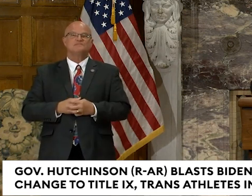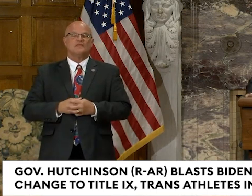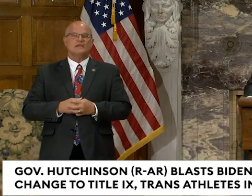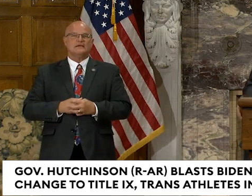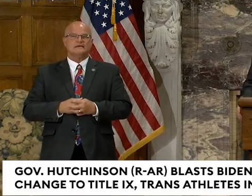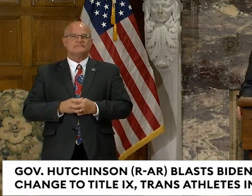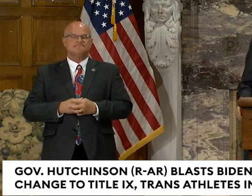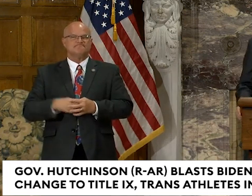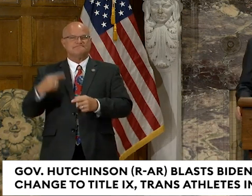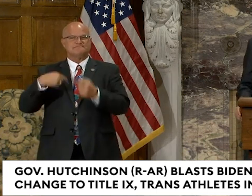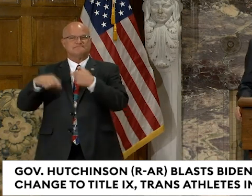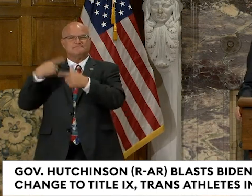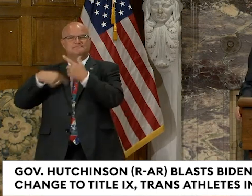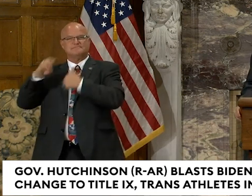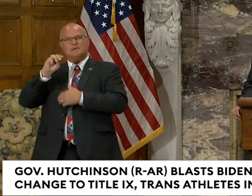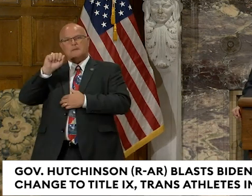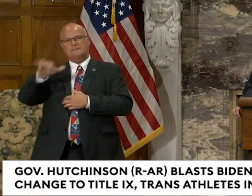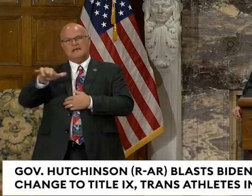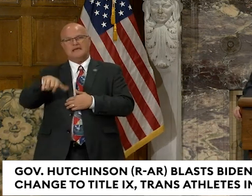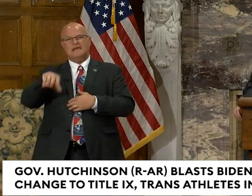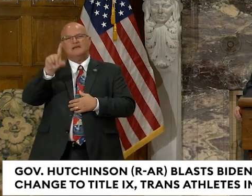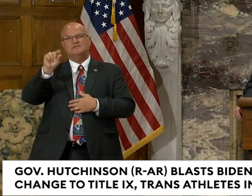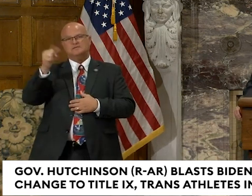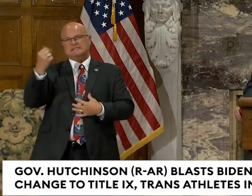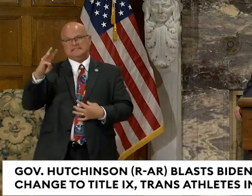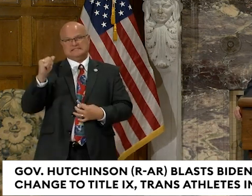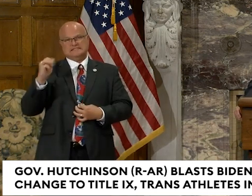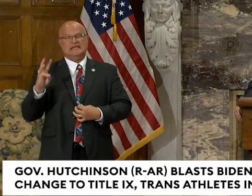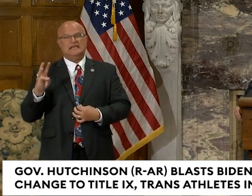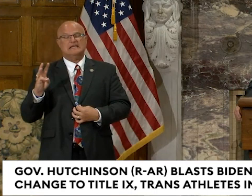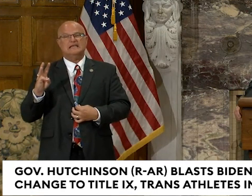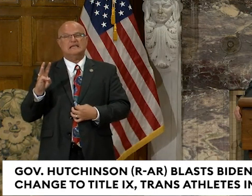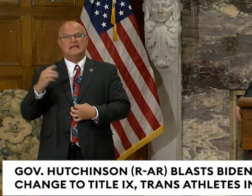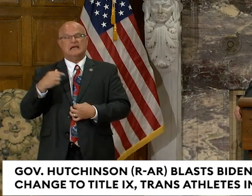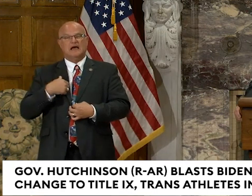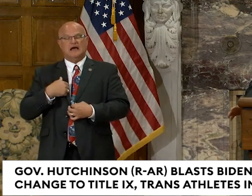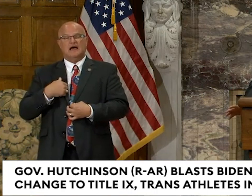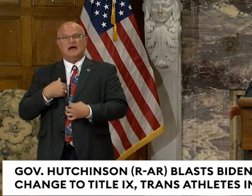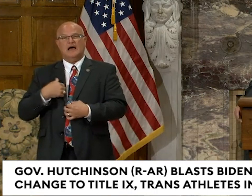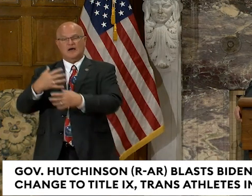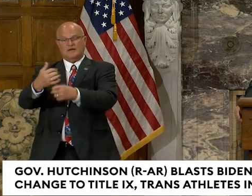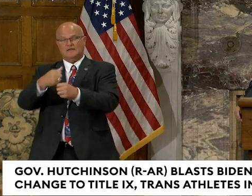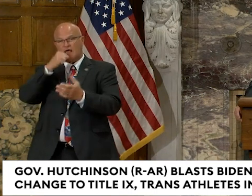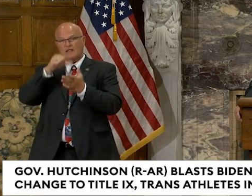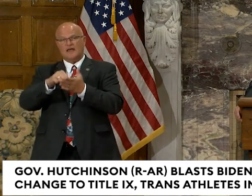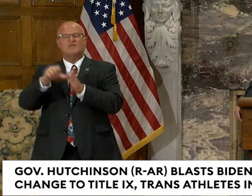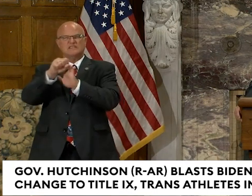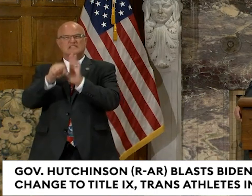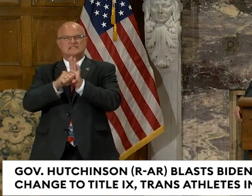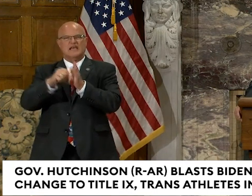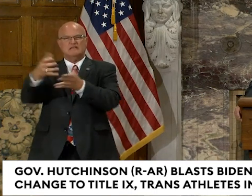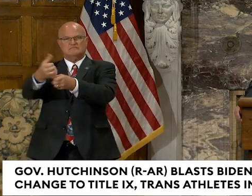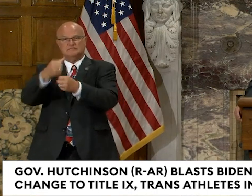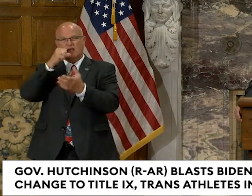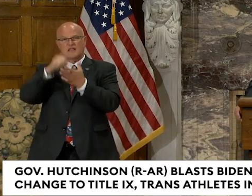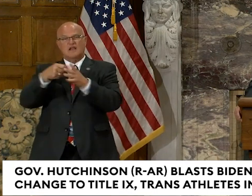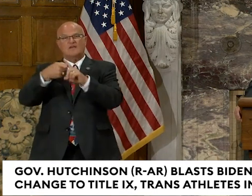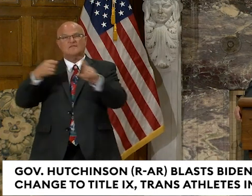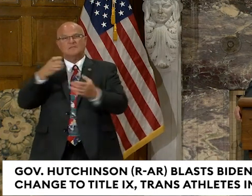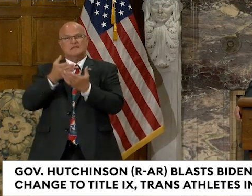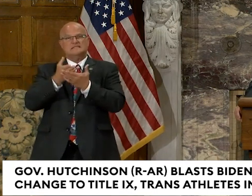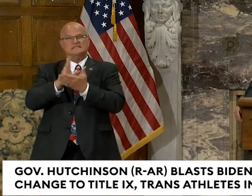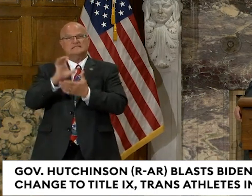look back to May of 2016, I received a letter, the state received a letter from the Civil